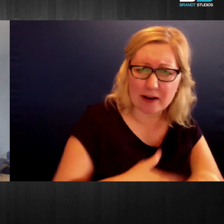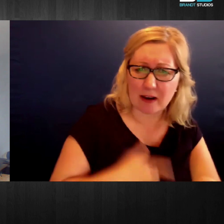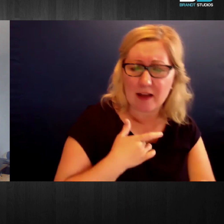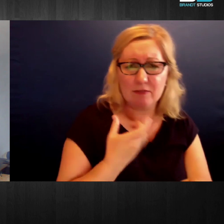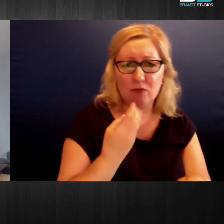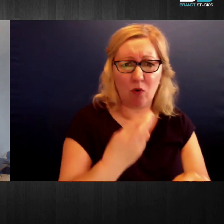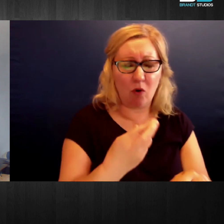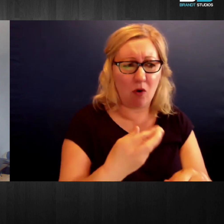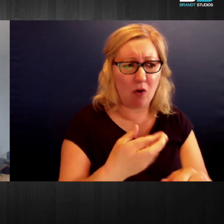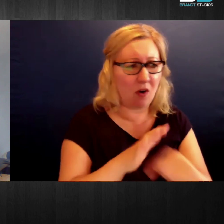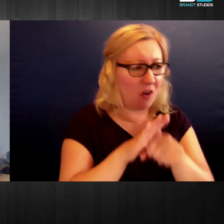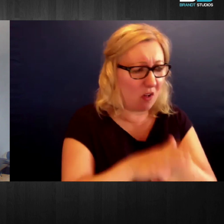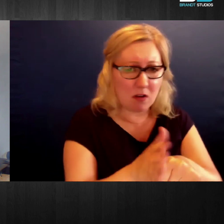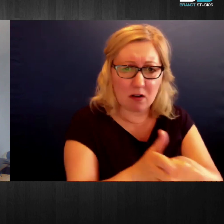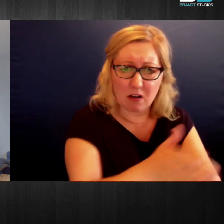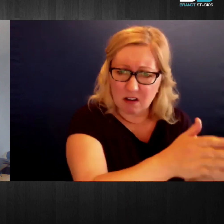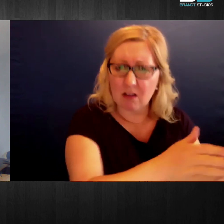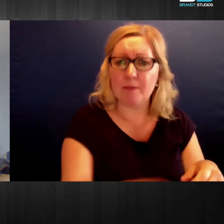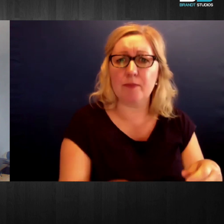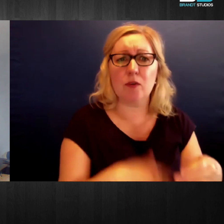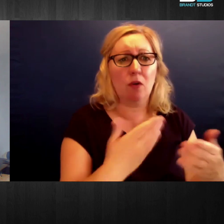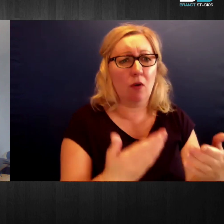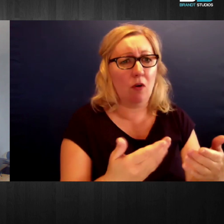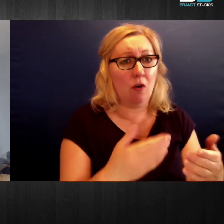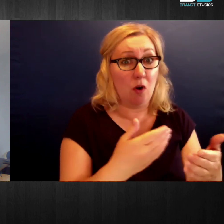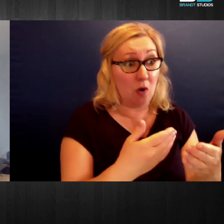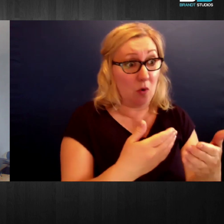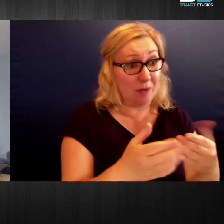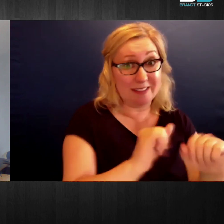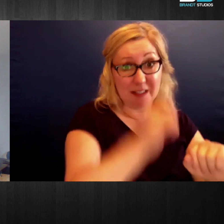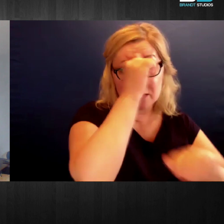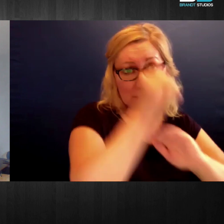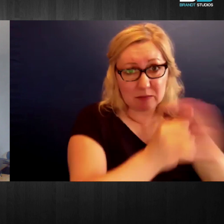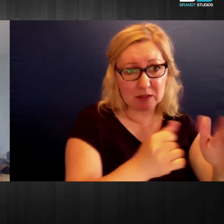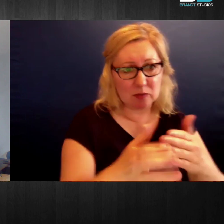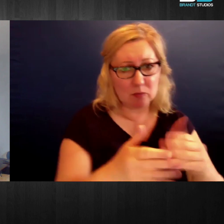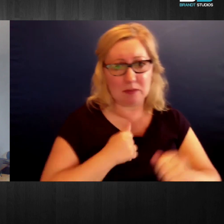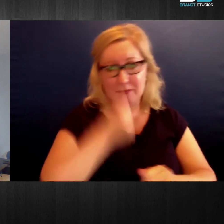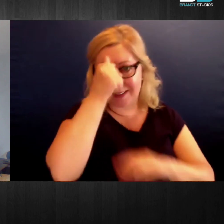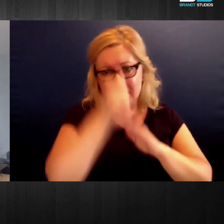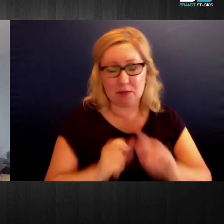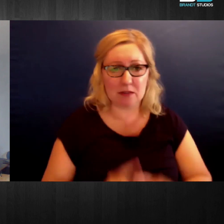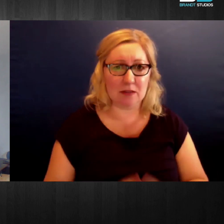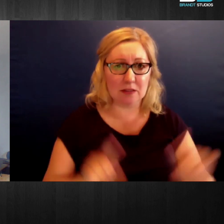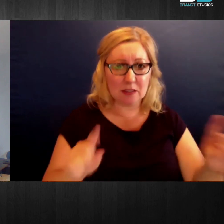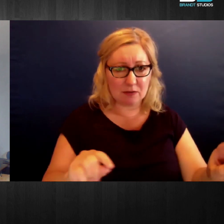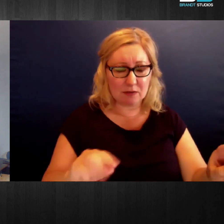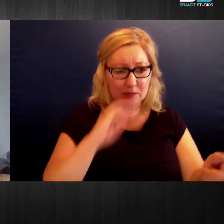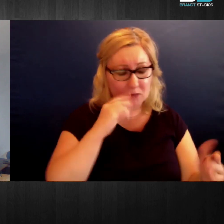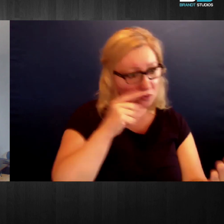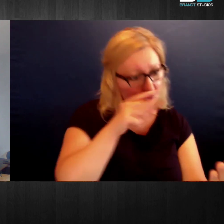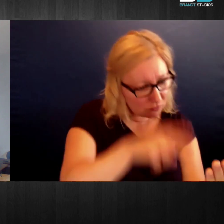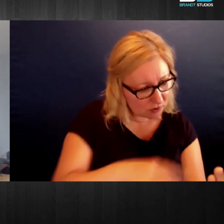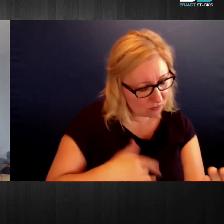us question what we know and more tolerant of the world around us. So when